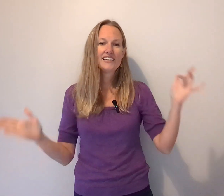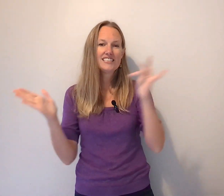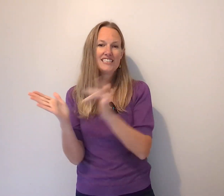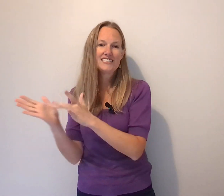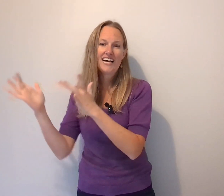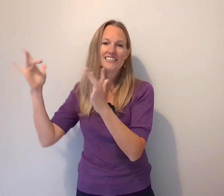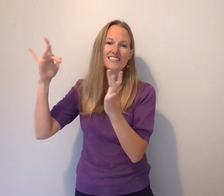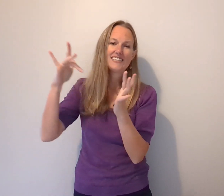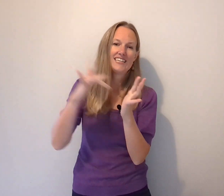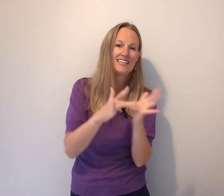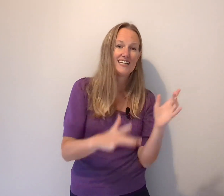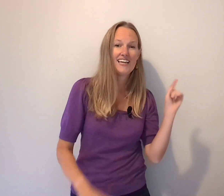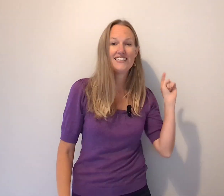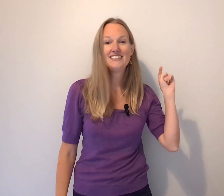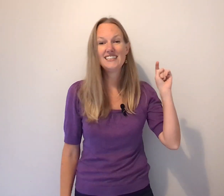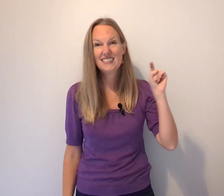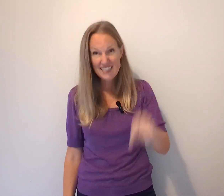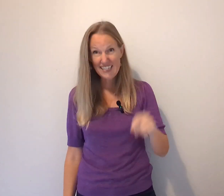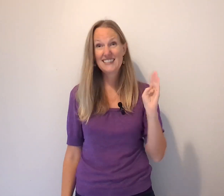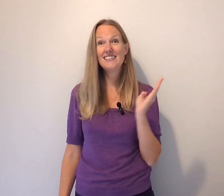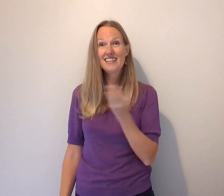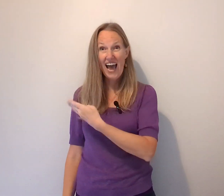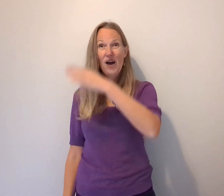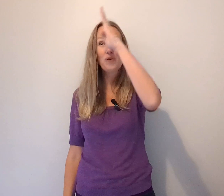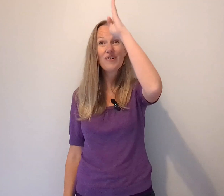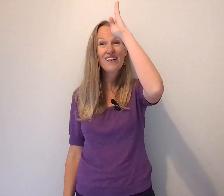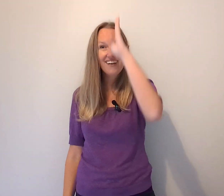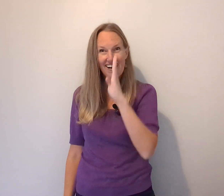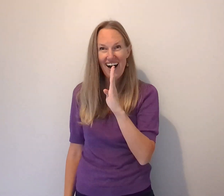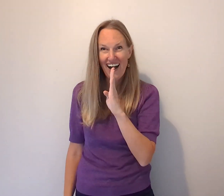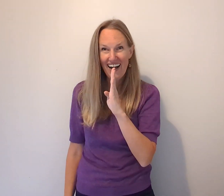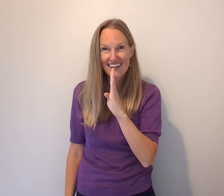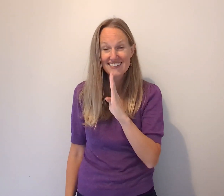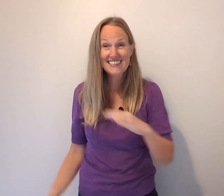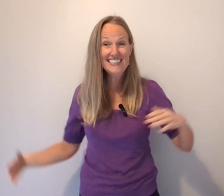King Jesus. And it says, this is our God.